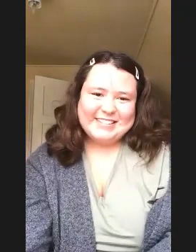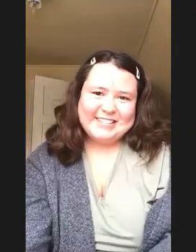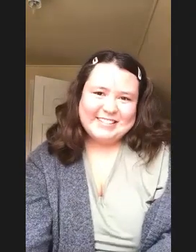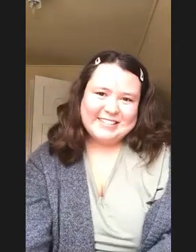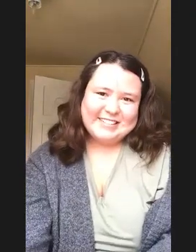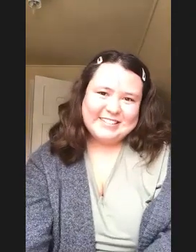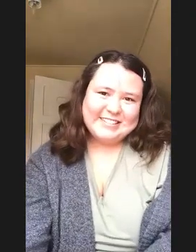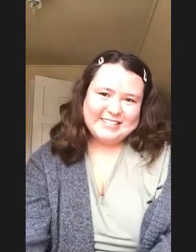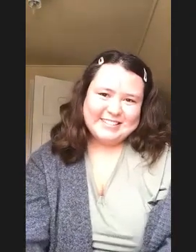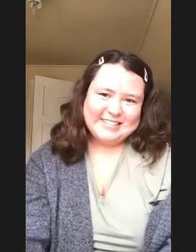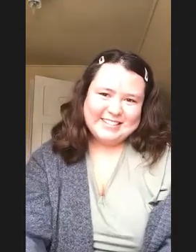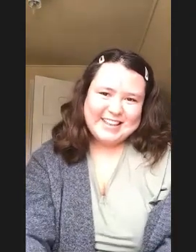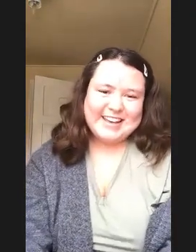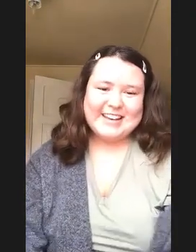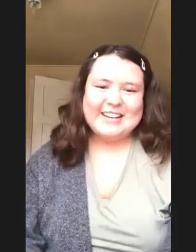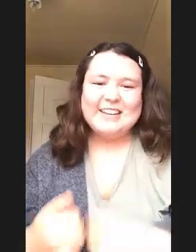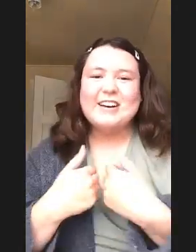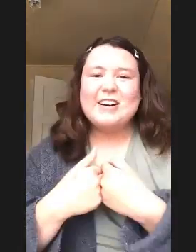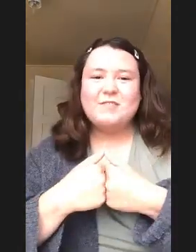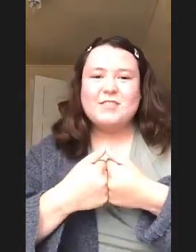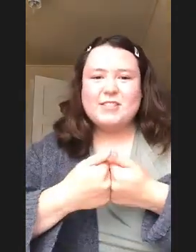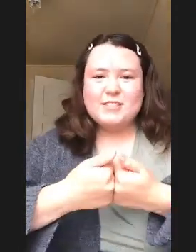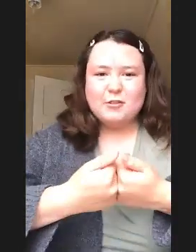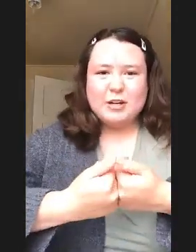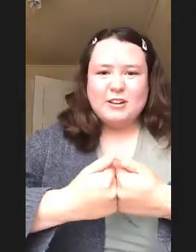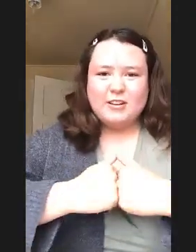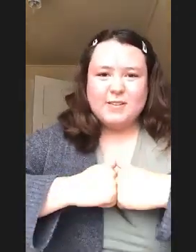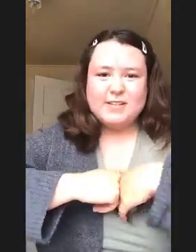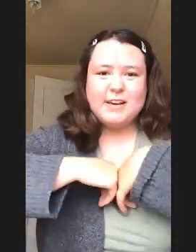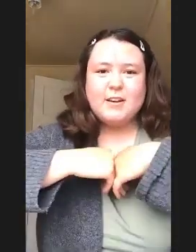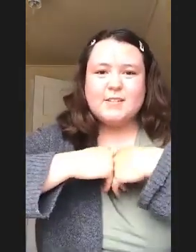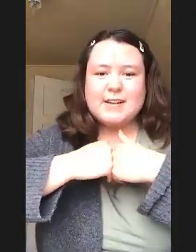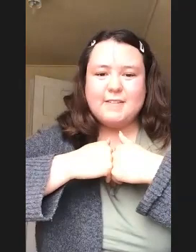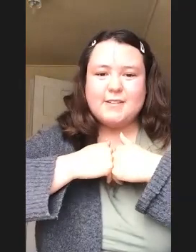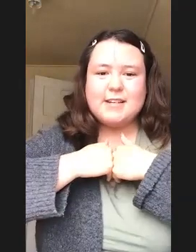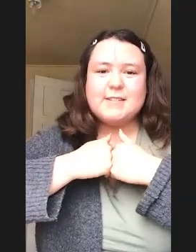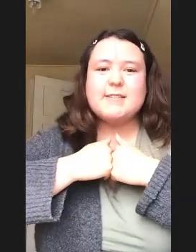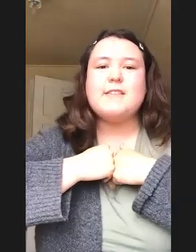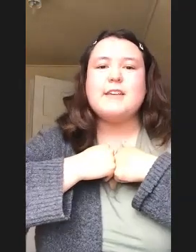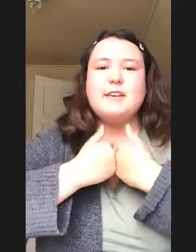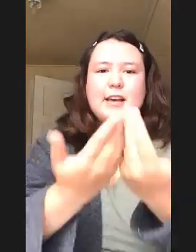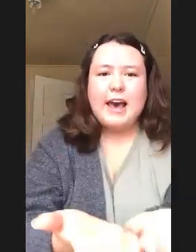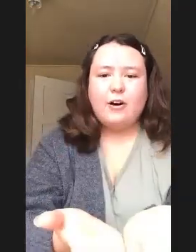more times? Yeah. So bring your knuckles together and start with your chest and then